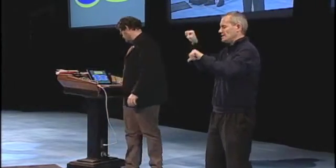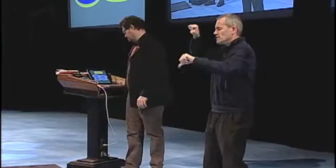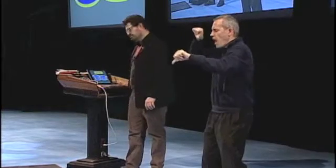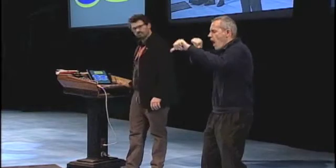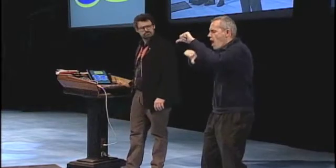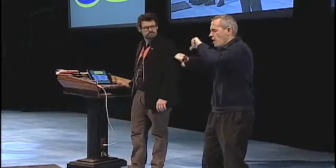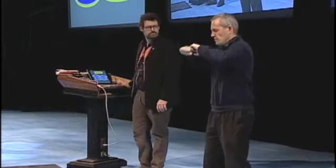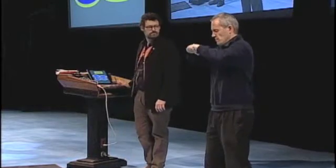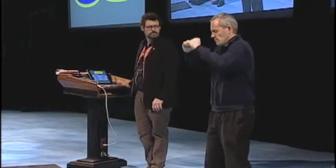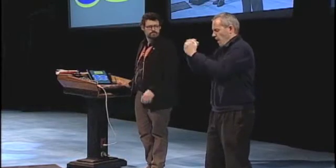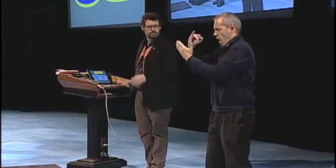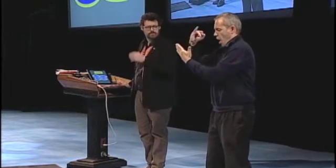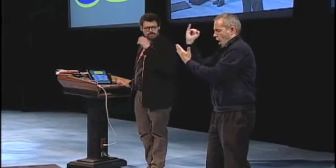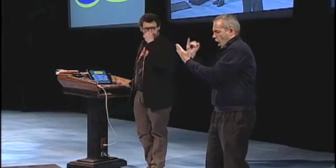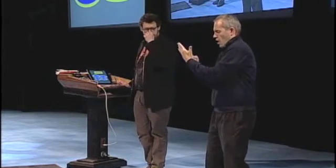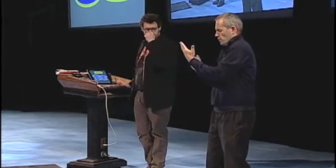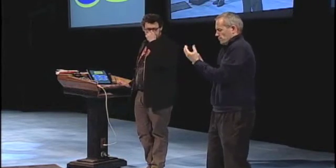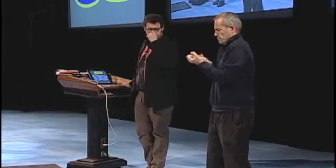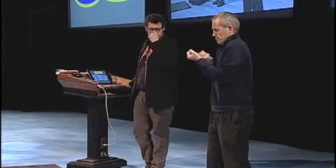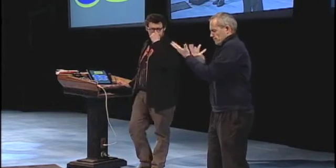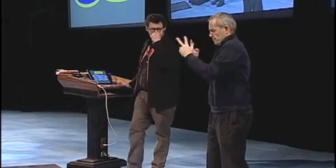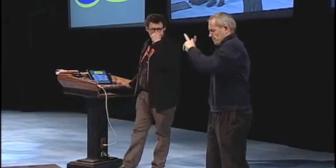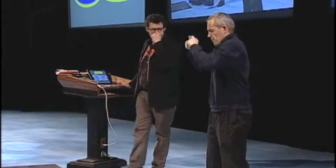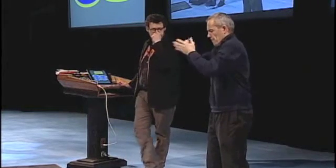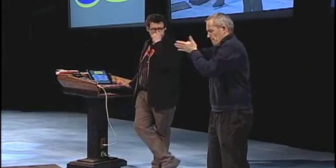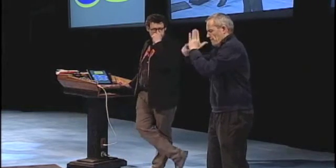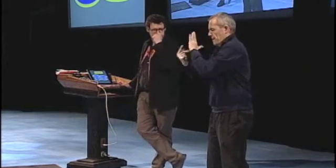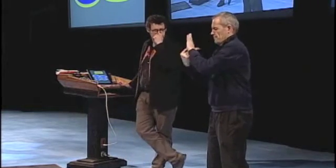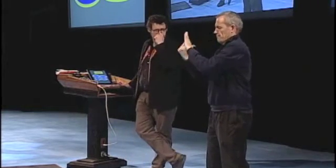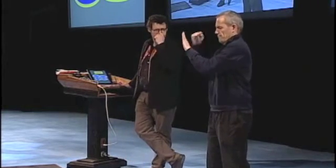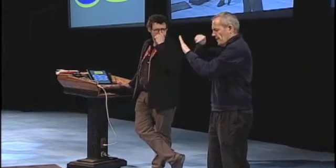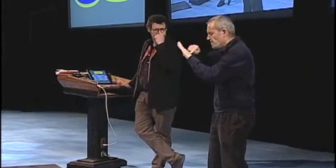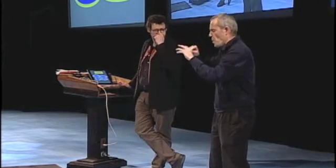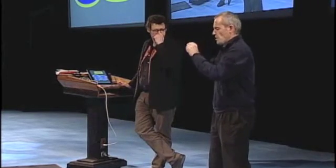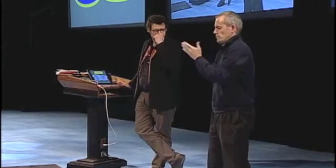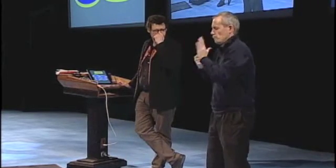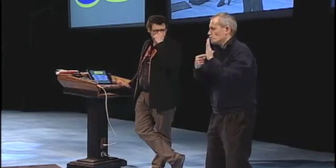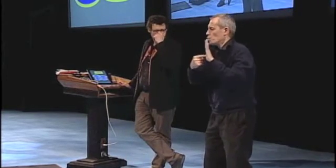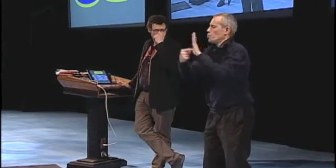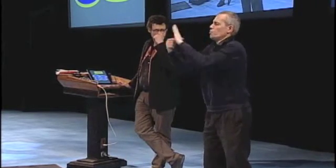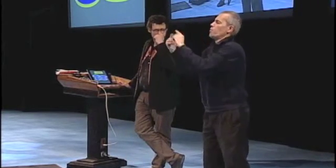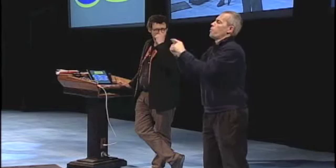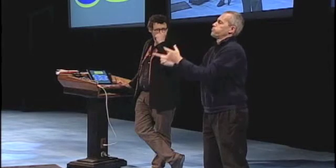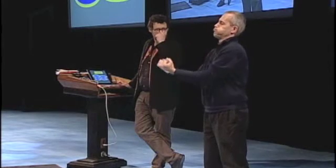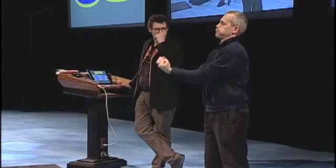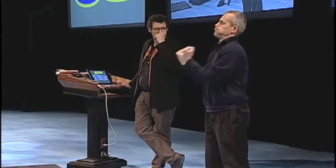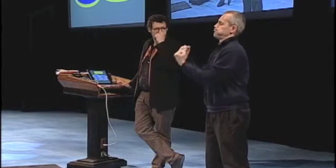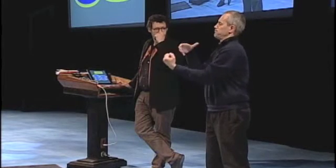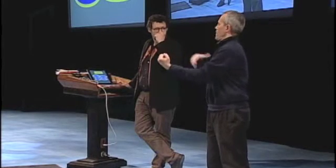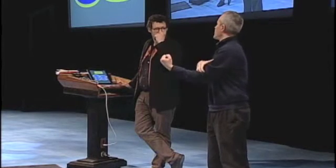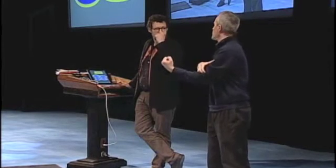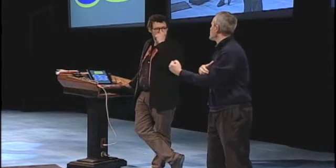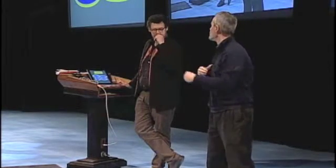interpret the images that I saw, but I also wanted to go deeper. I wanted to bring science